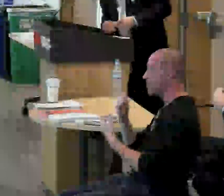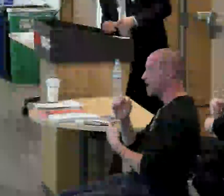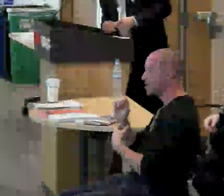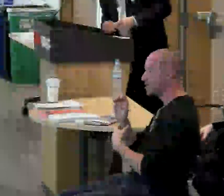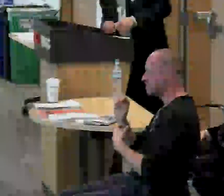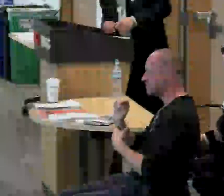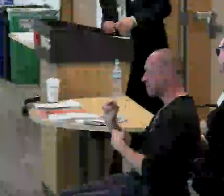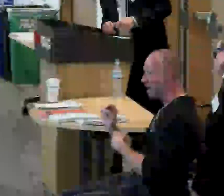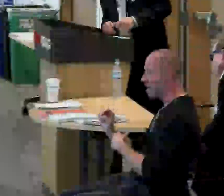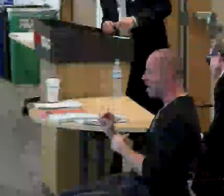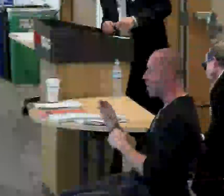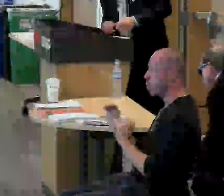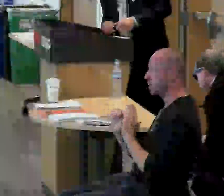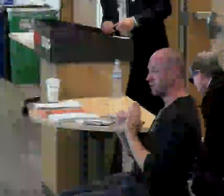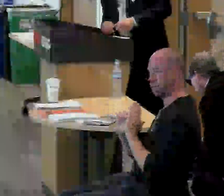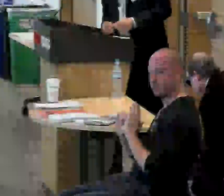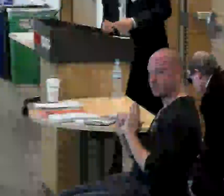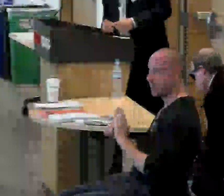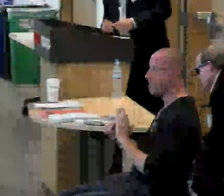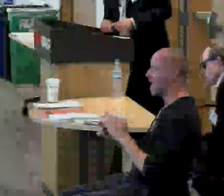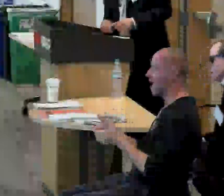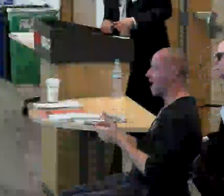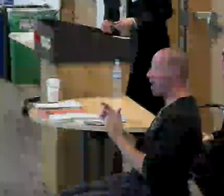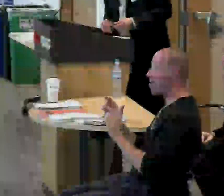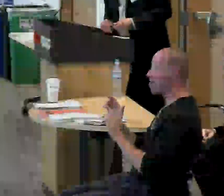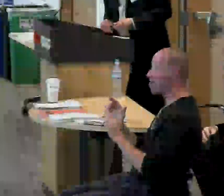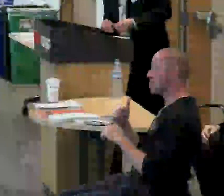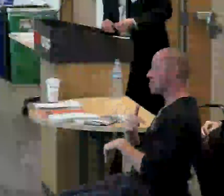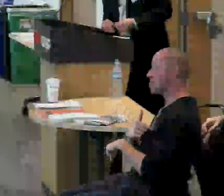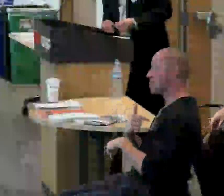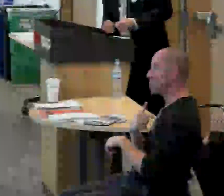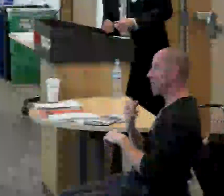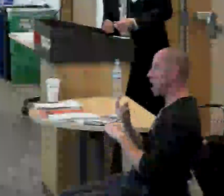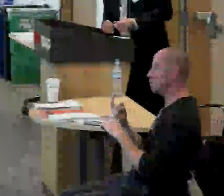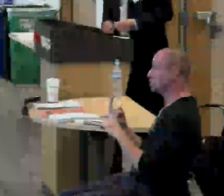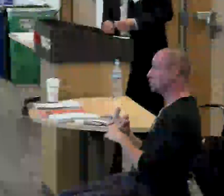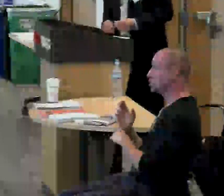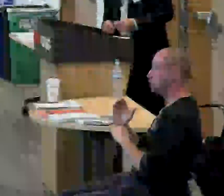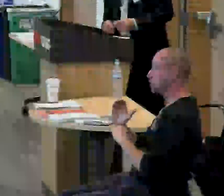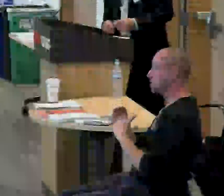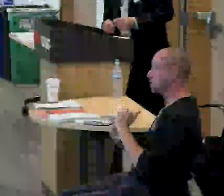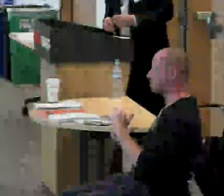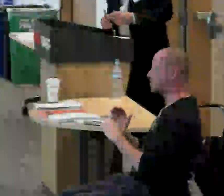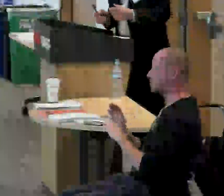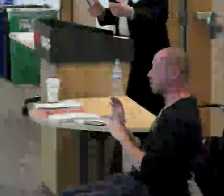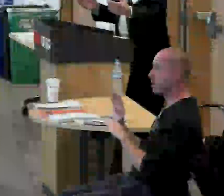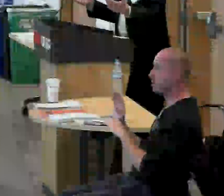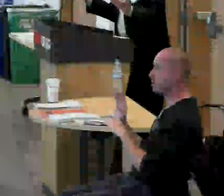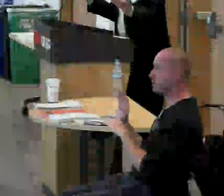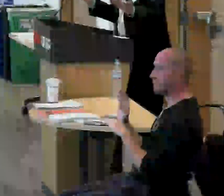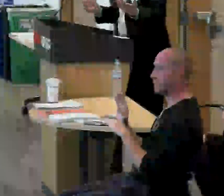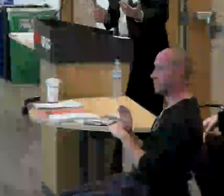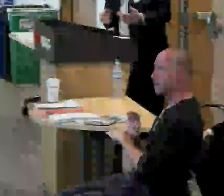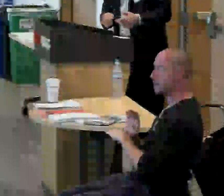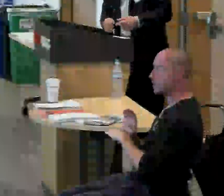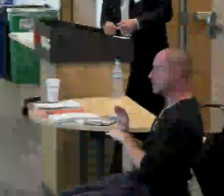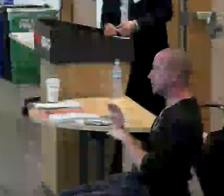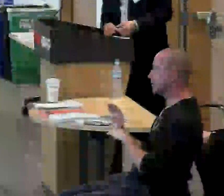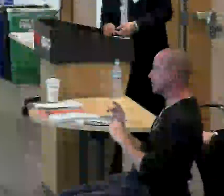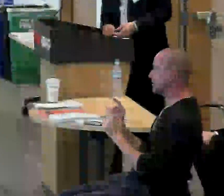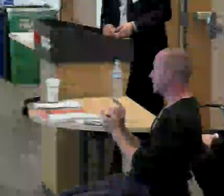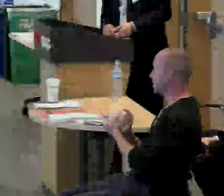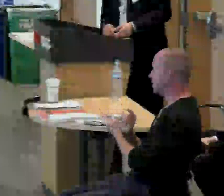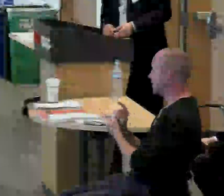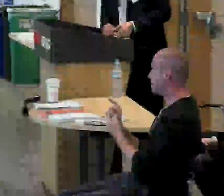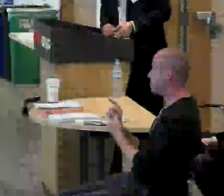on this for help allowing us to use your facility here. That I've been so busy talking, meeting people, I've rarely had a chance to have take in the view here. You guys have a